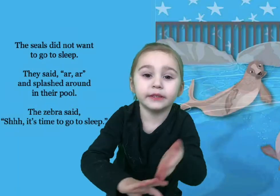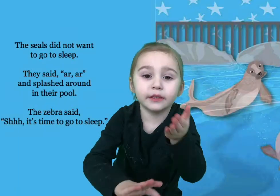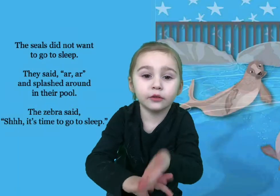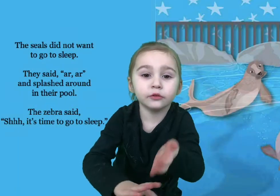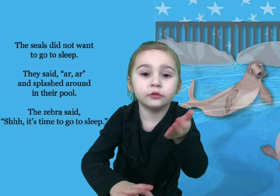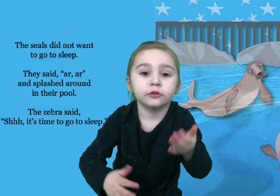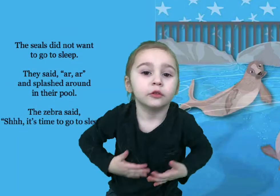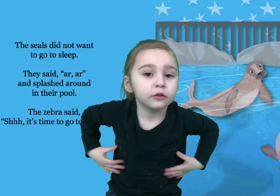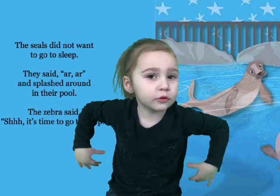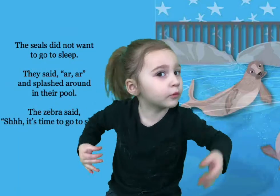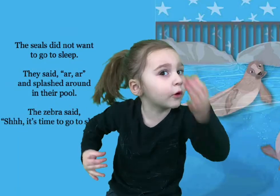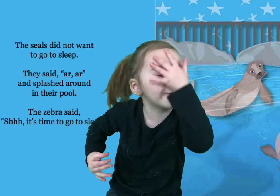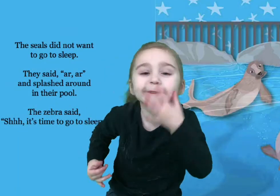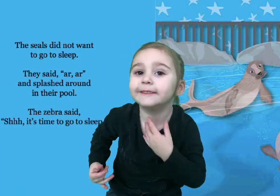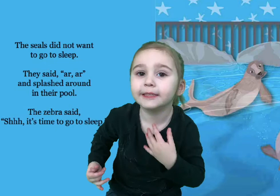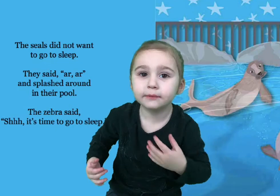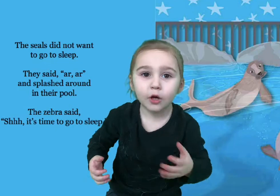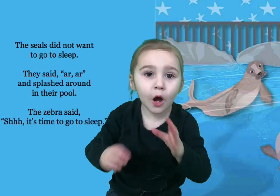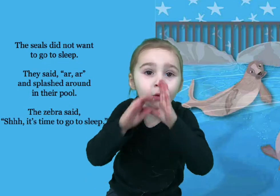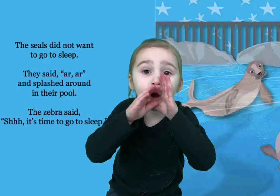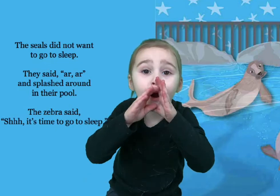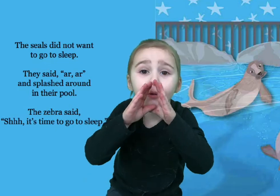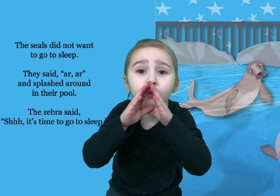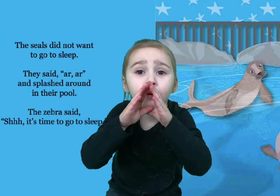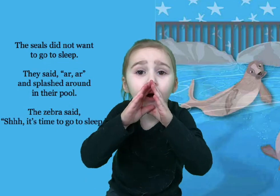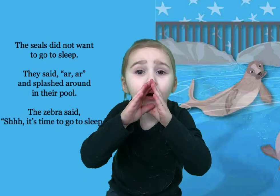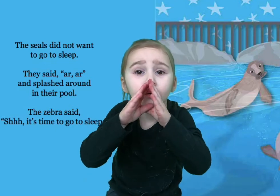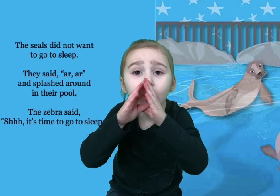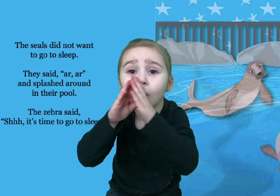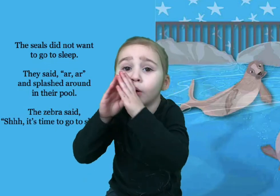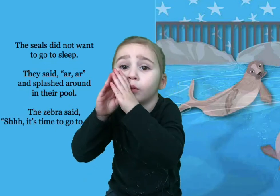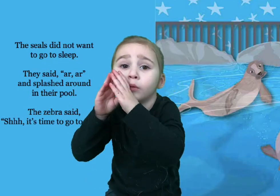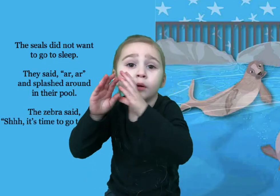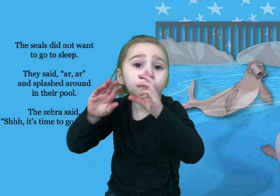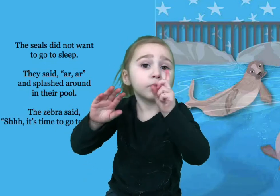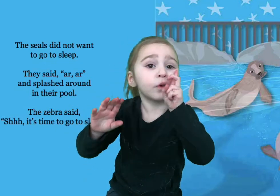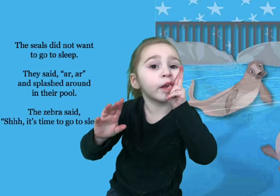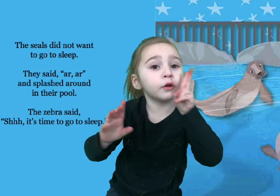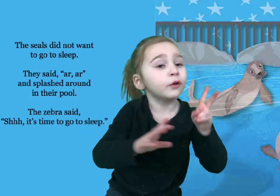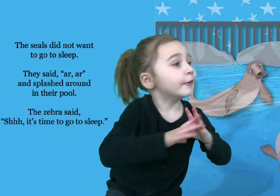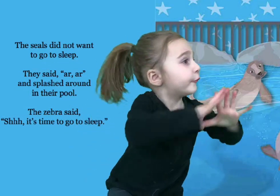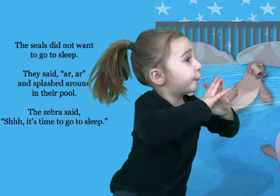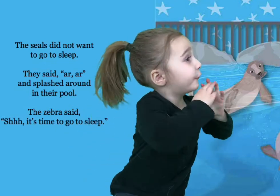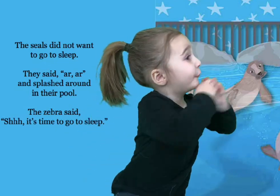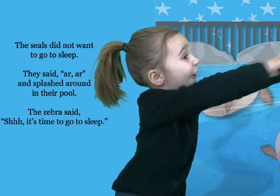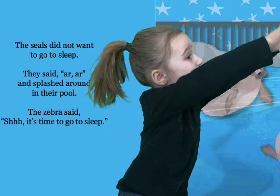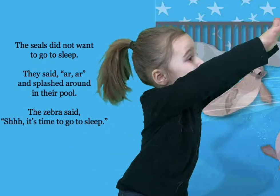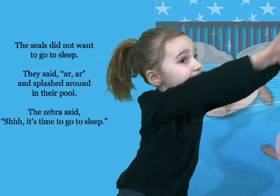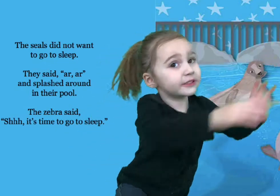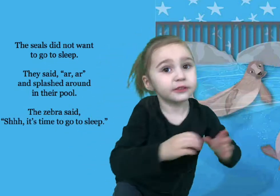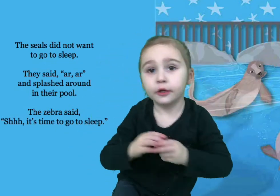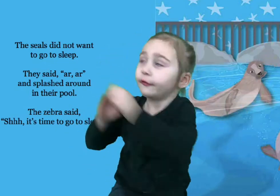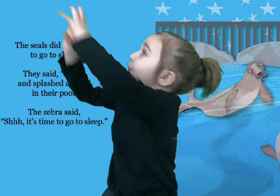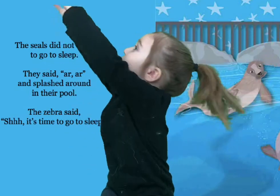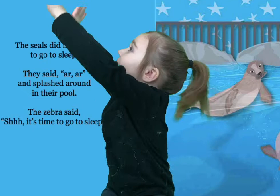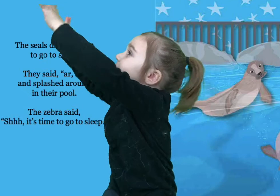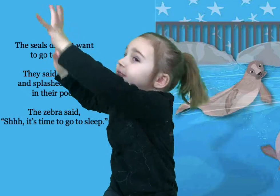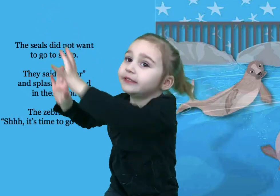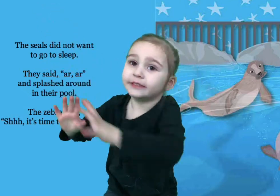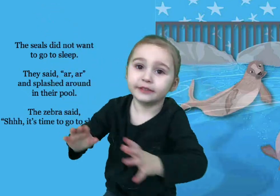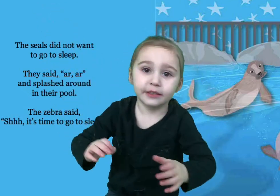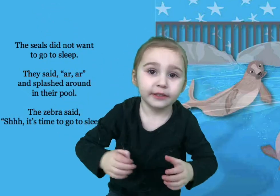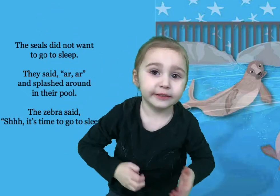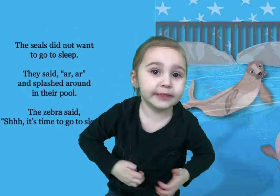The seals did not want to go to sleep. They said, And splashed around in their pool.